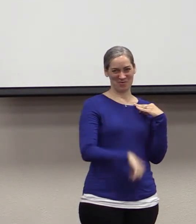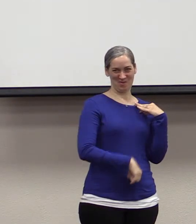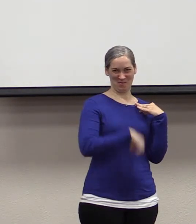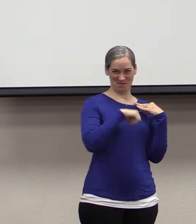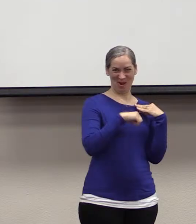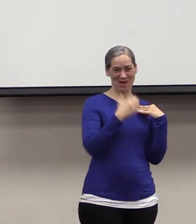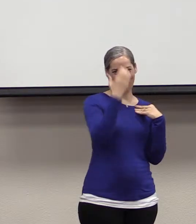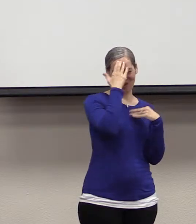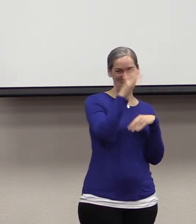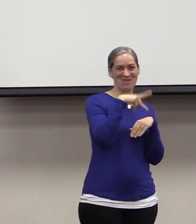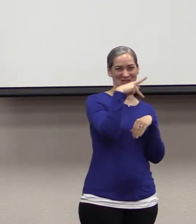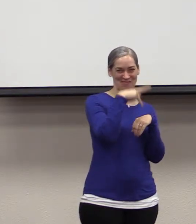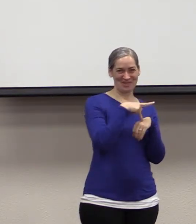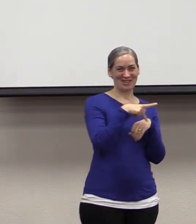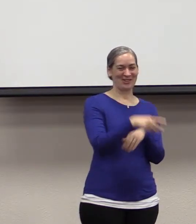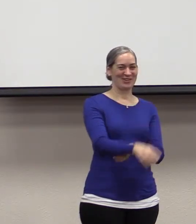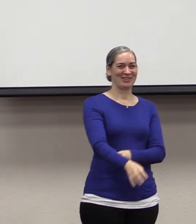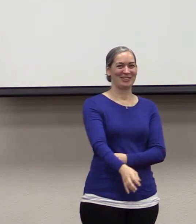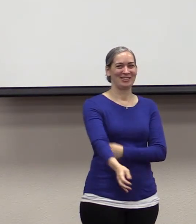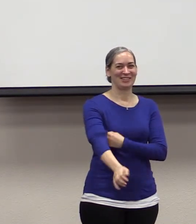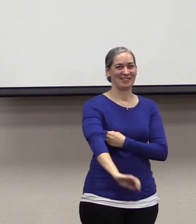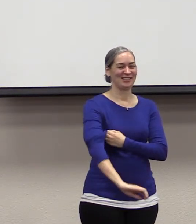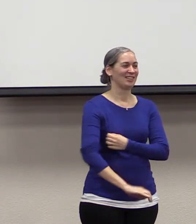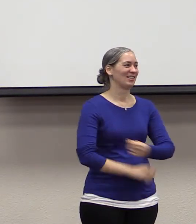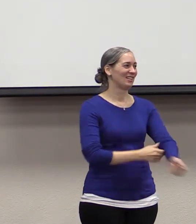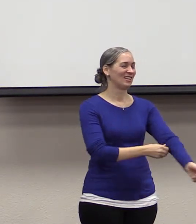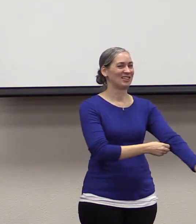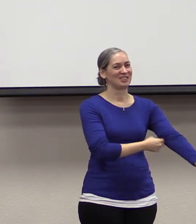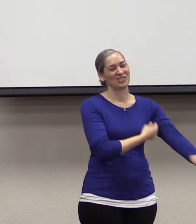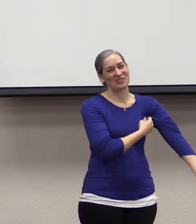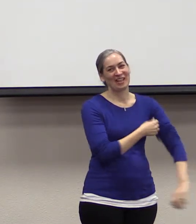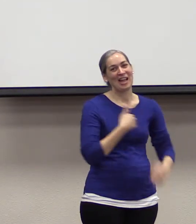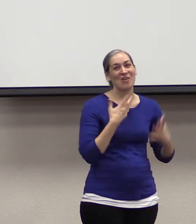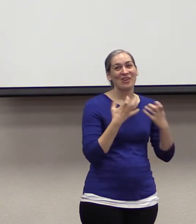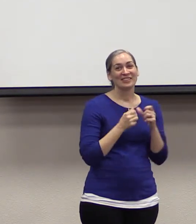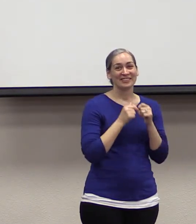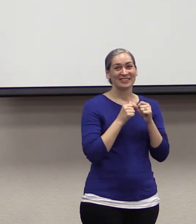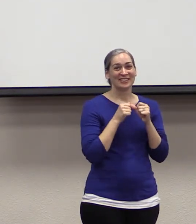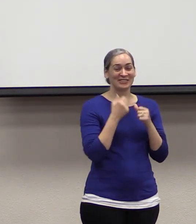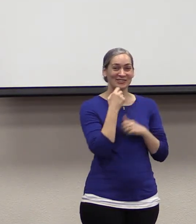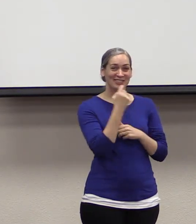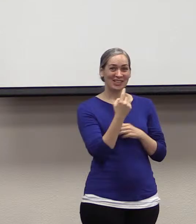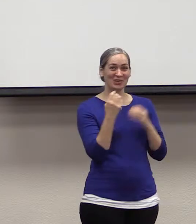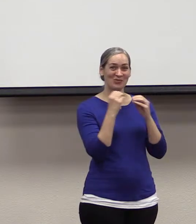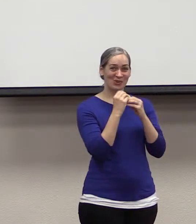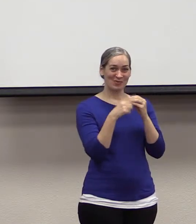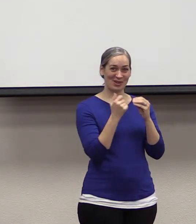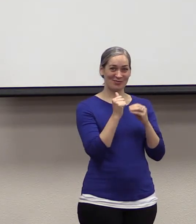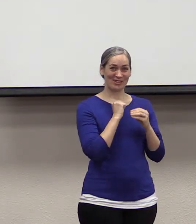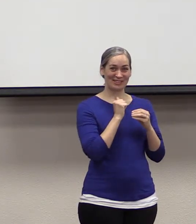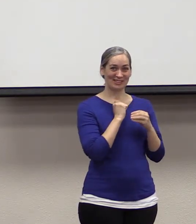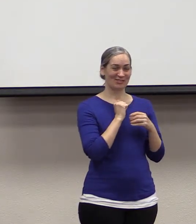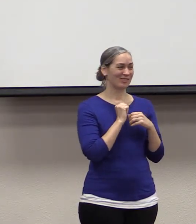Filipino, right? But I'm going to continue by telling you a little bit more about